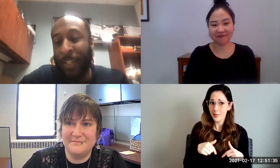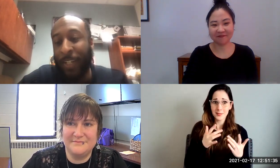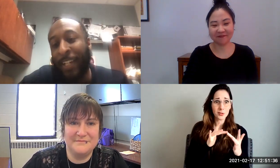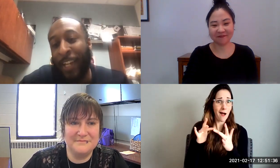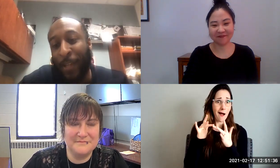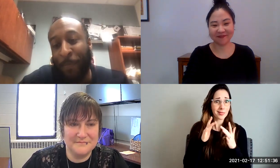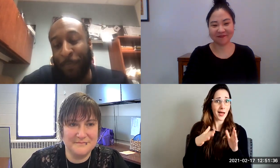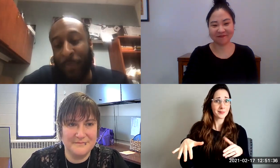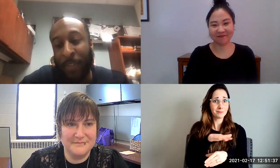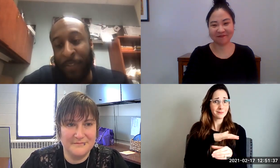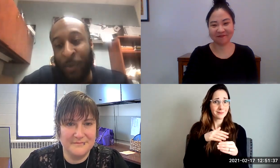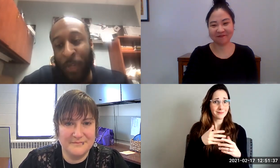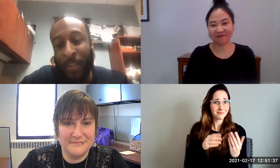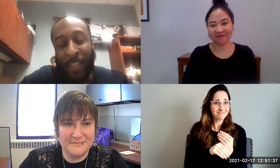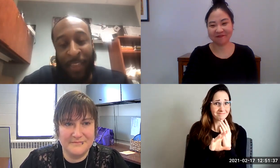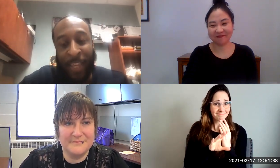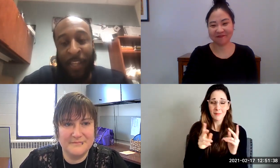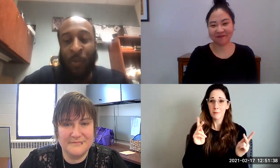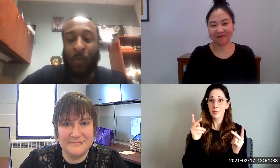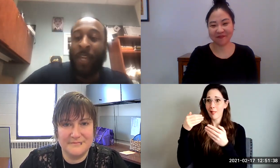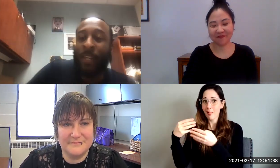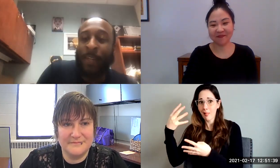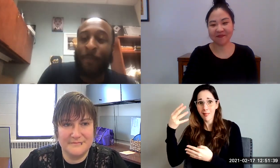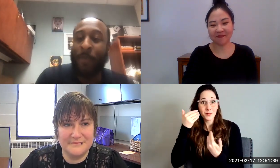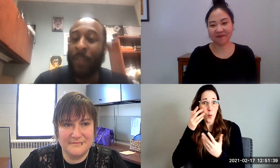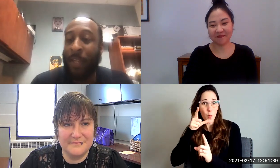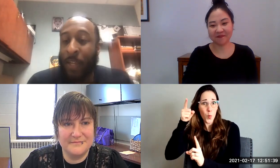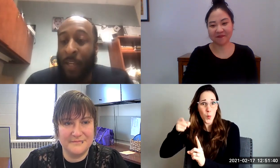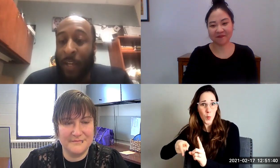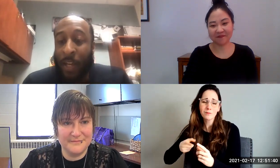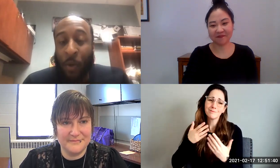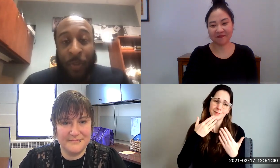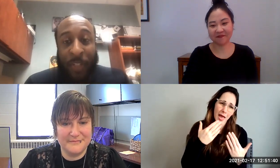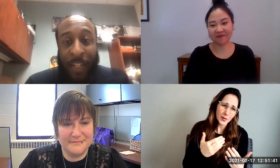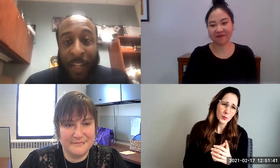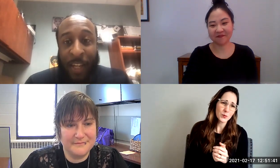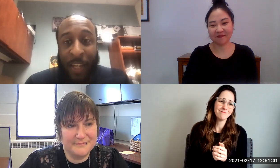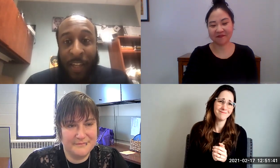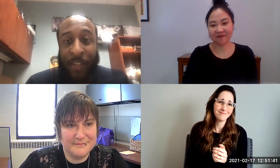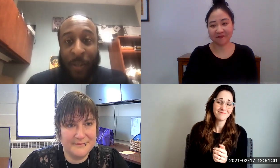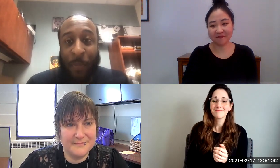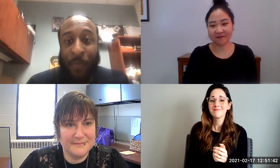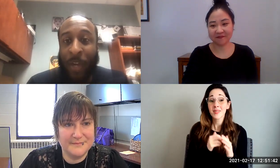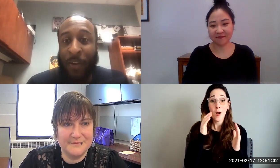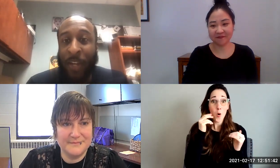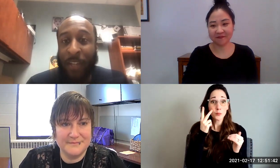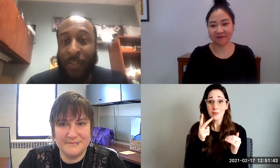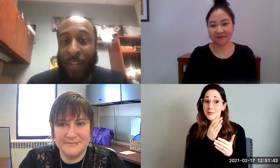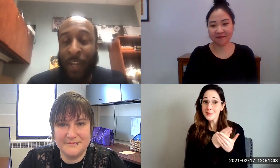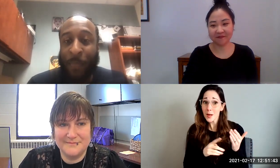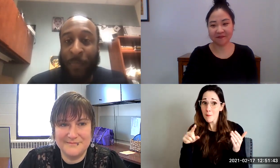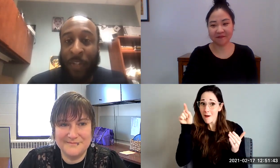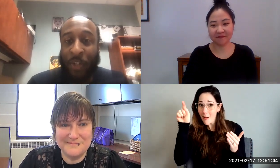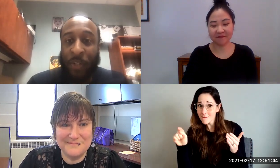know. So yes, I thank you, and I hope to see some of you at our